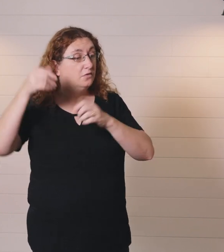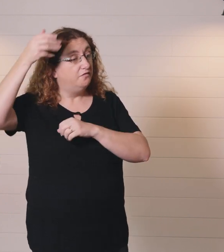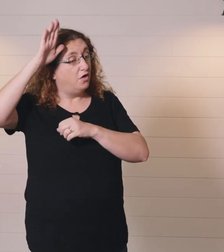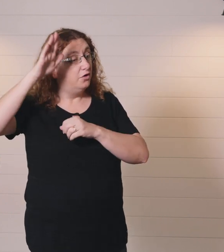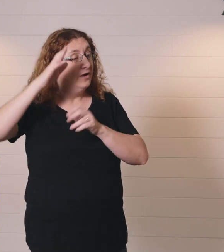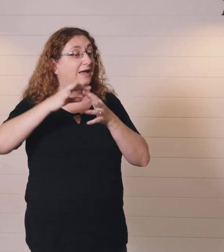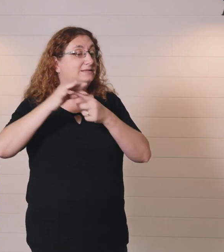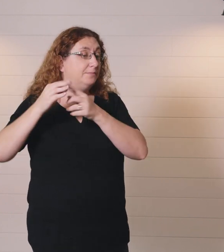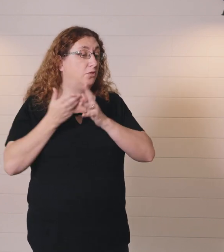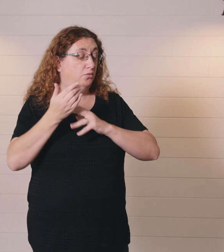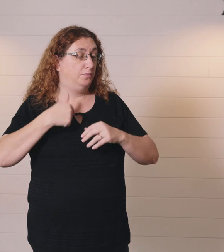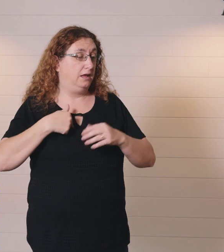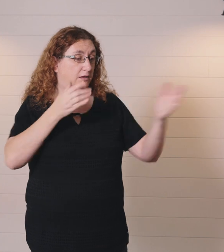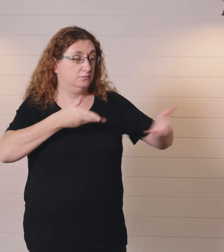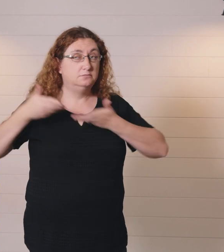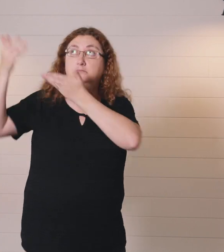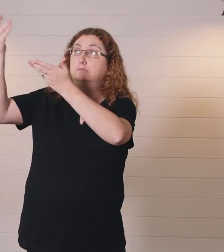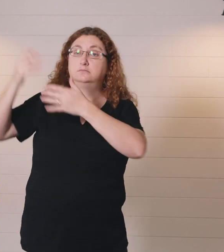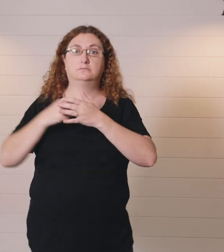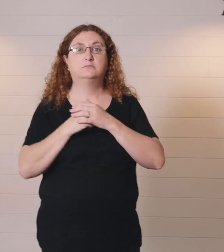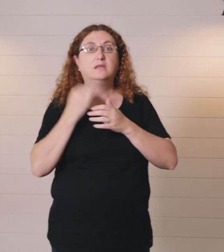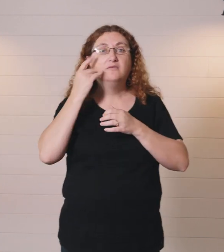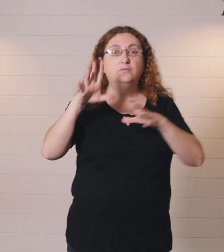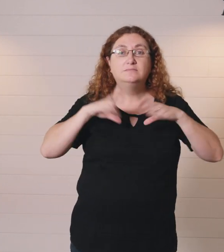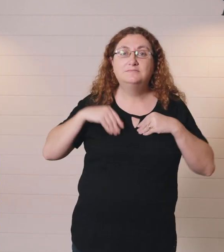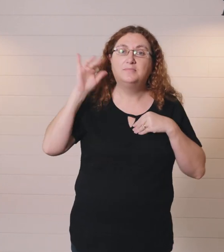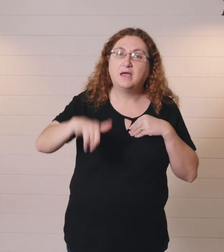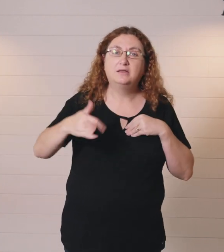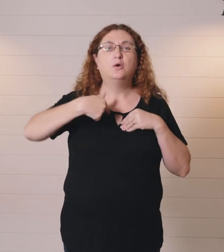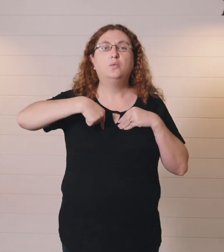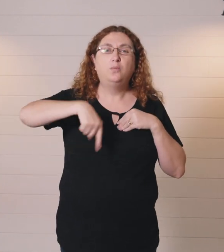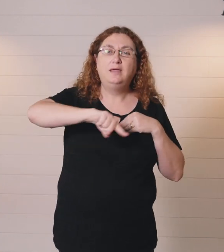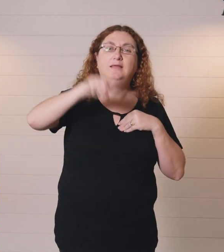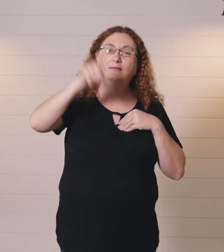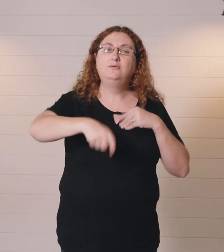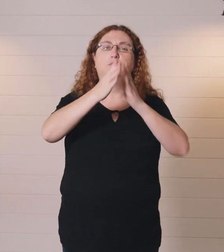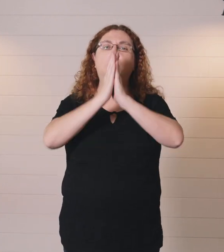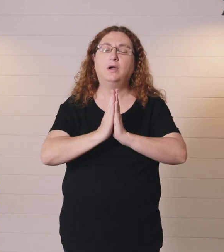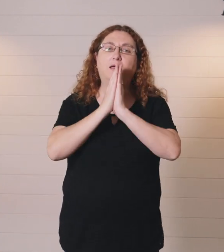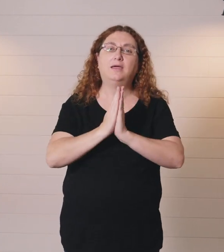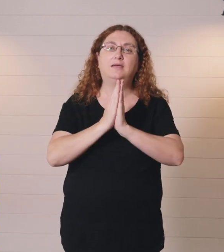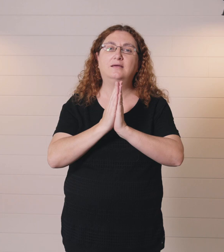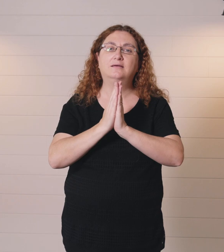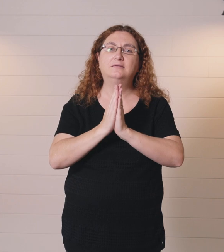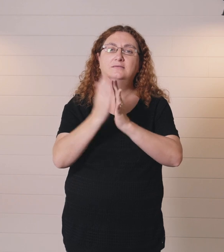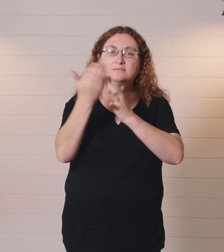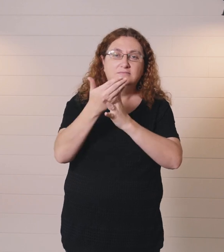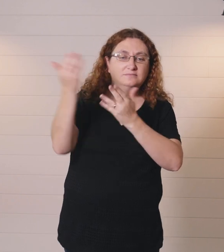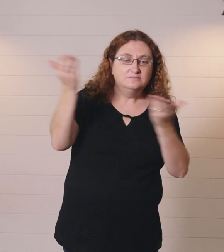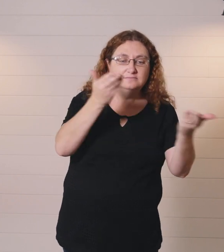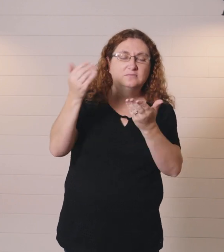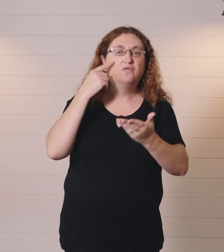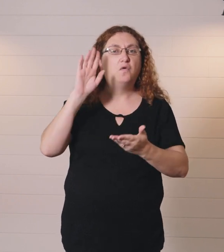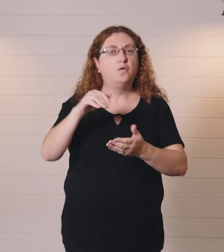If we believe these truths, then we have to be moved with passion to prayer and to intercession on behalf of a